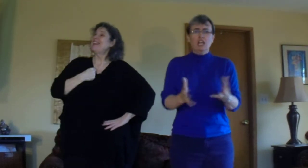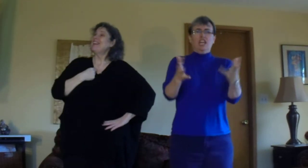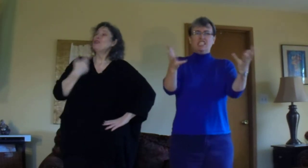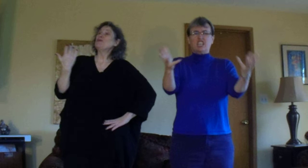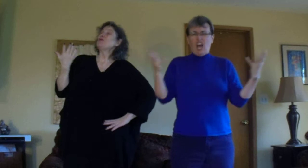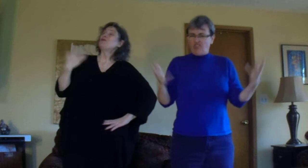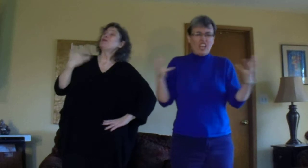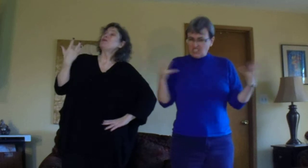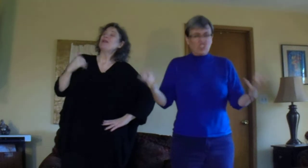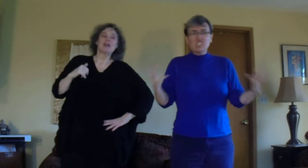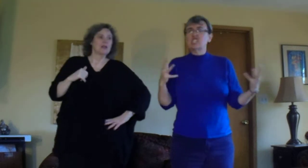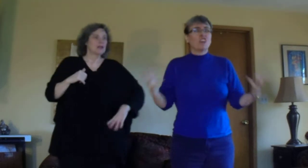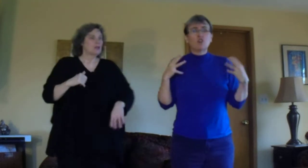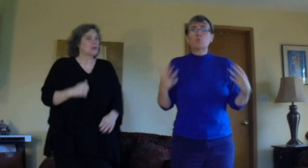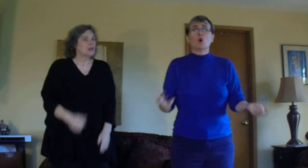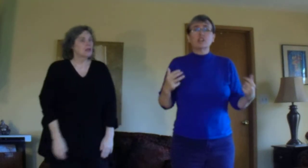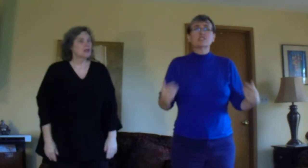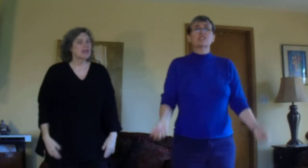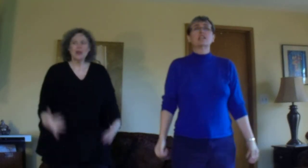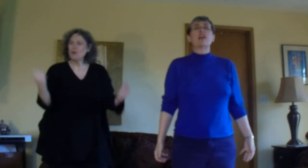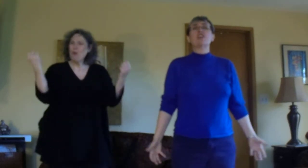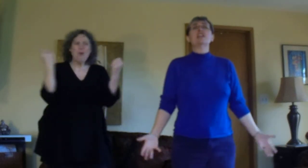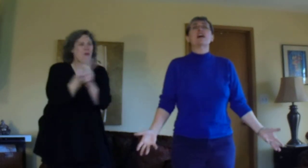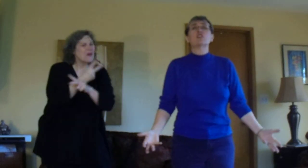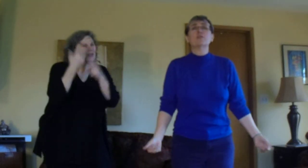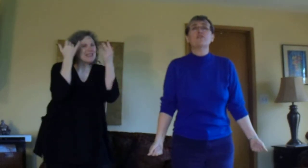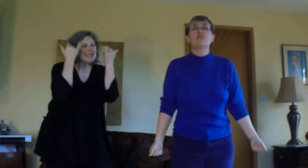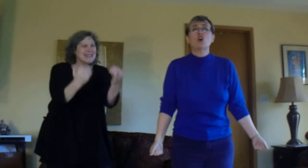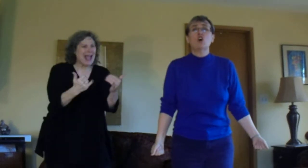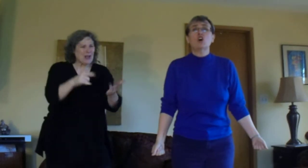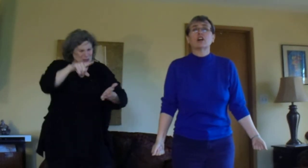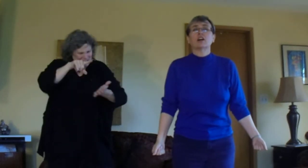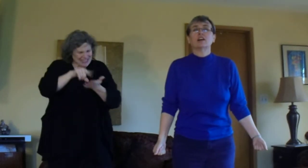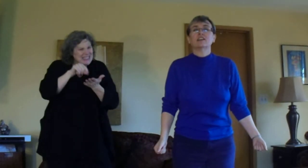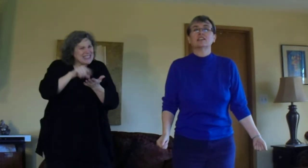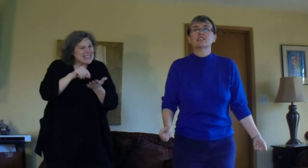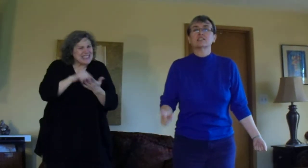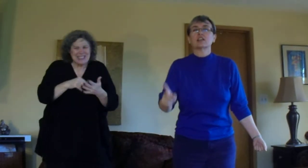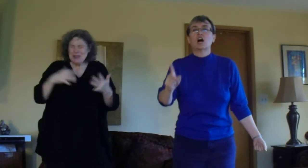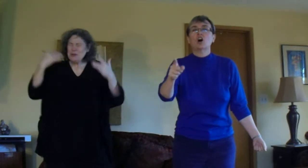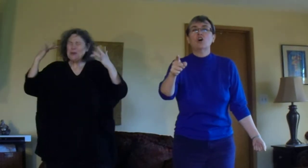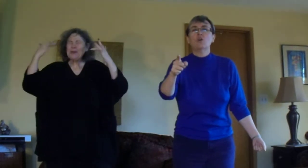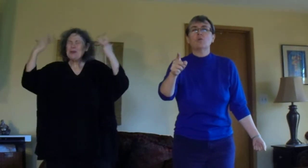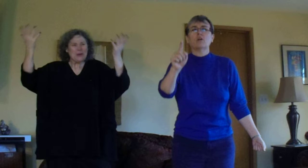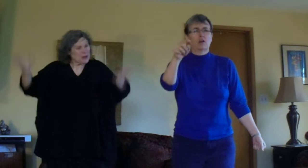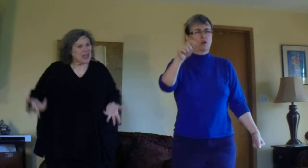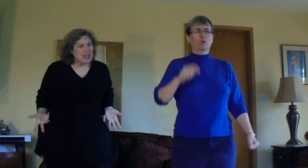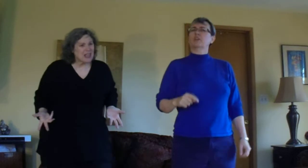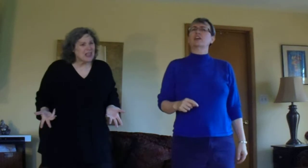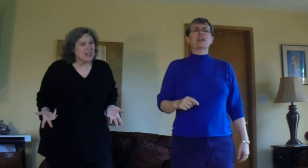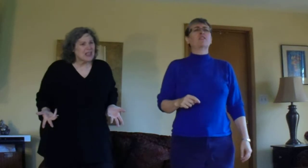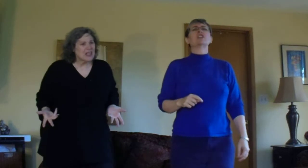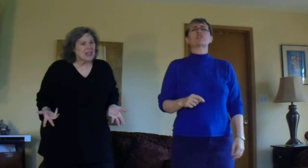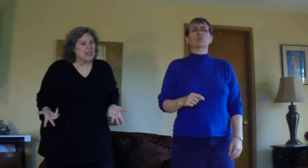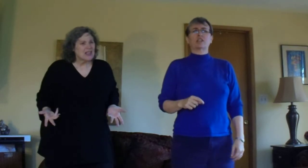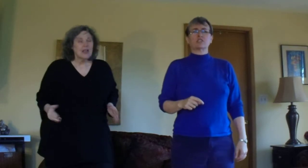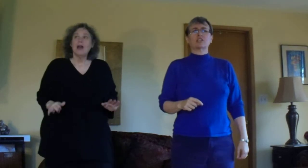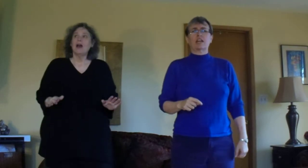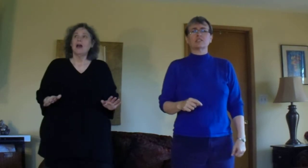She said, This is even worse than ever before." She said, Oh, well then I have another question to ask